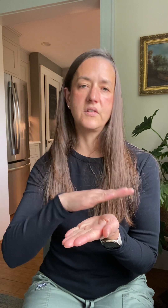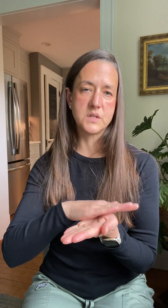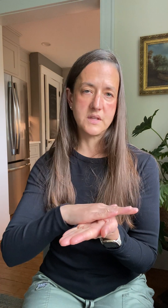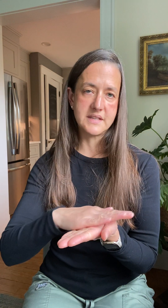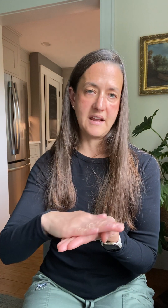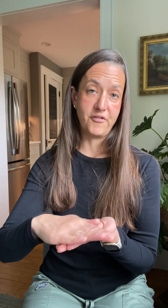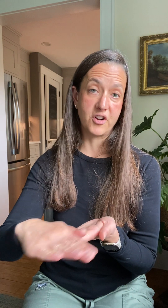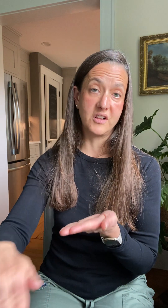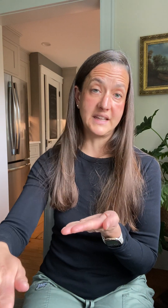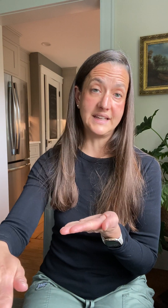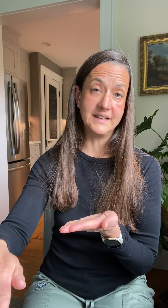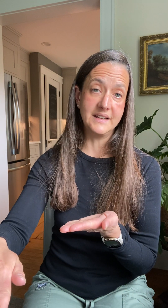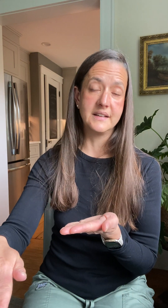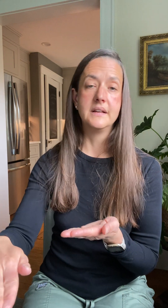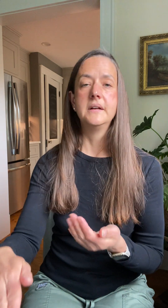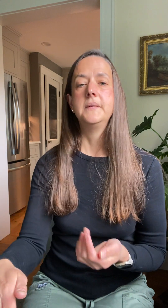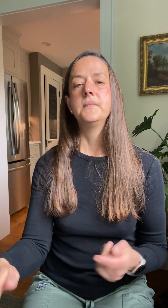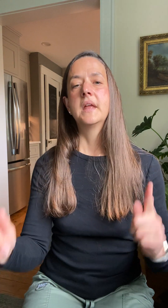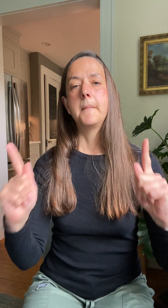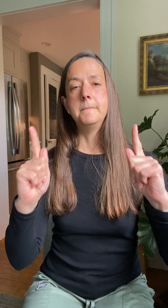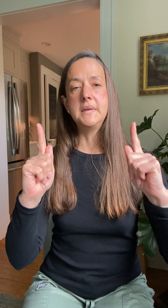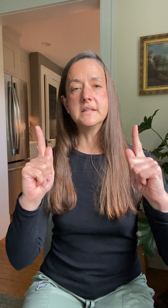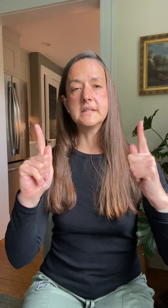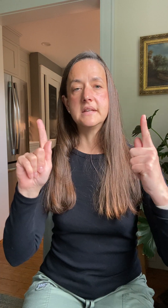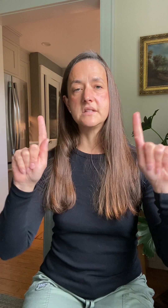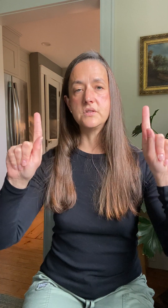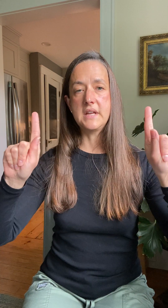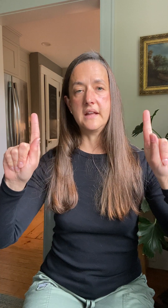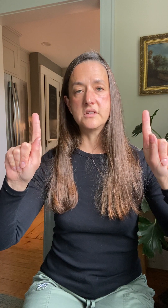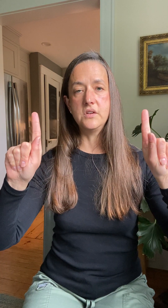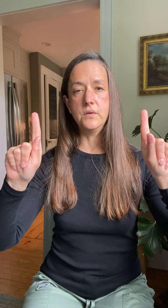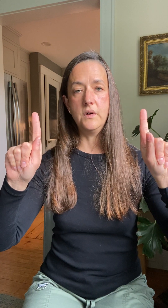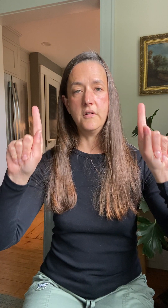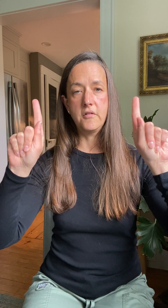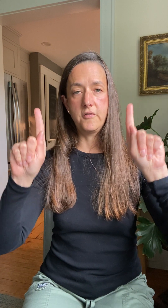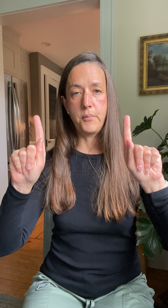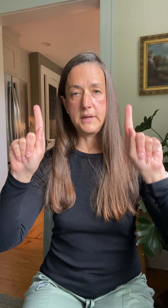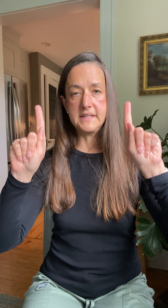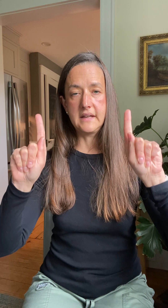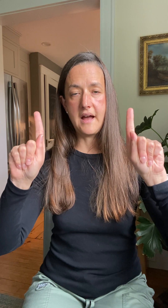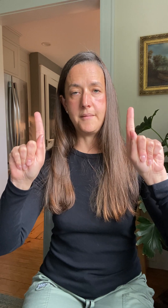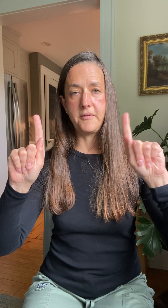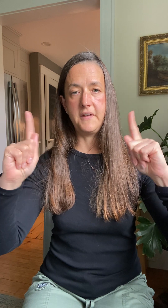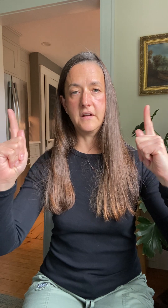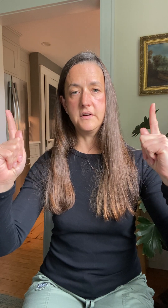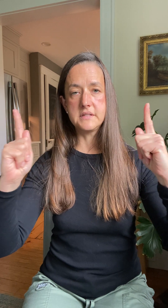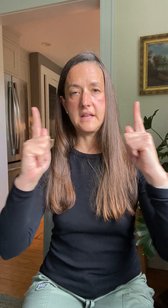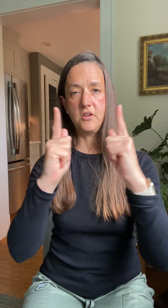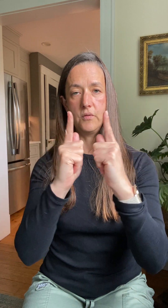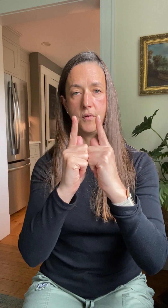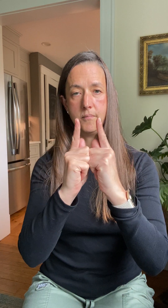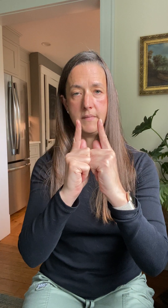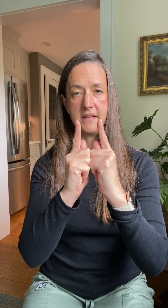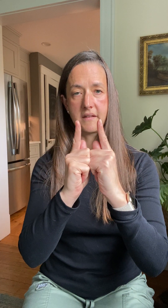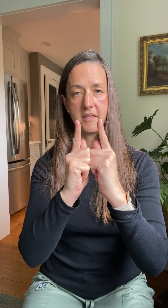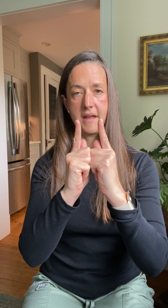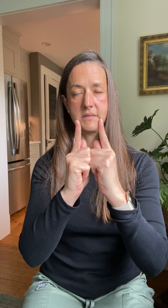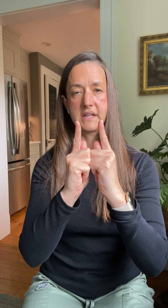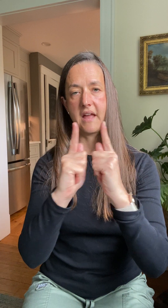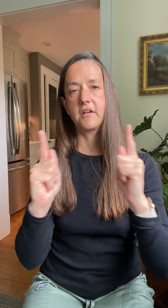the sign for clean. Meet is you take two pointing up fingers and you meet them together.